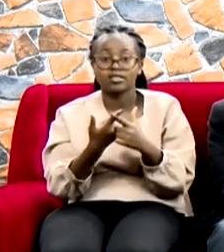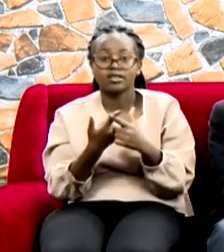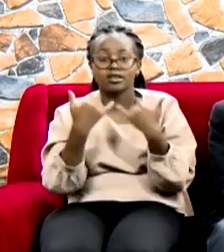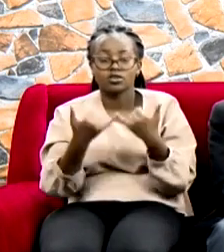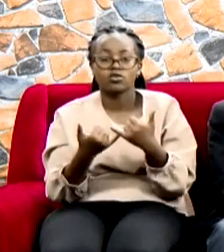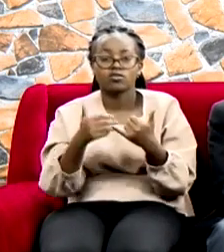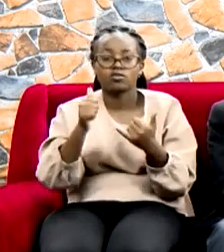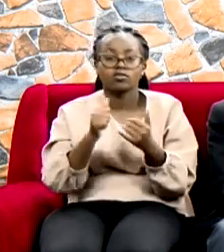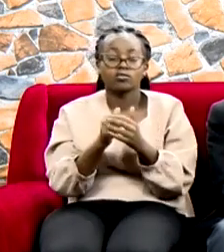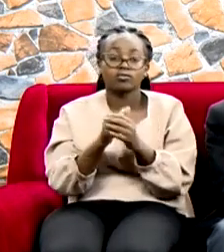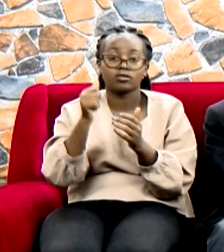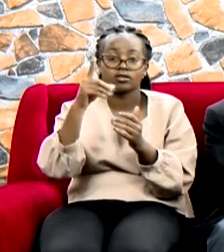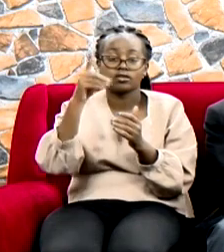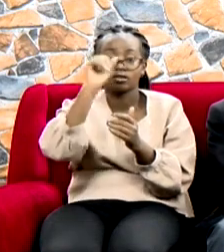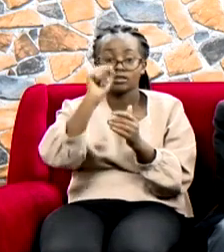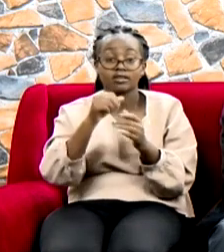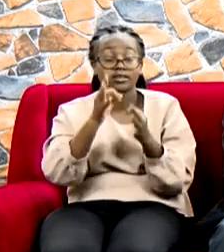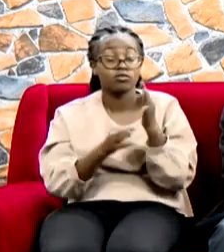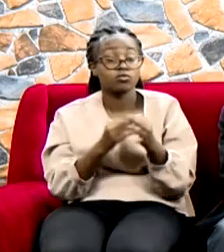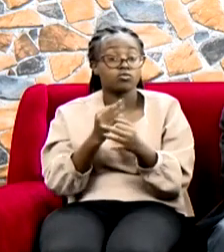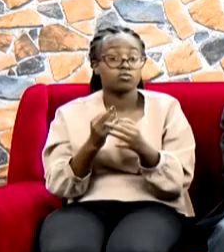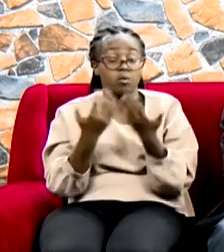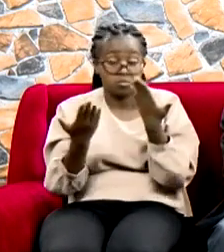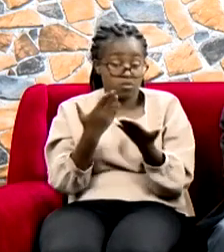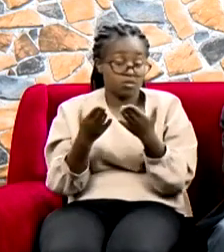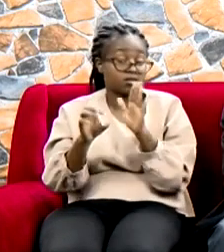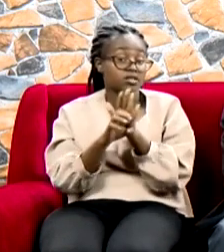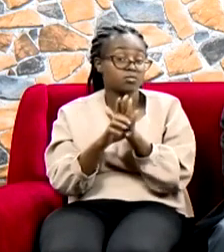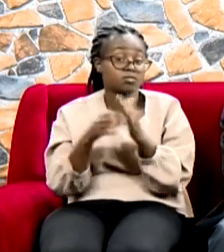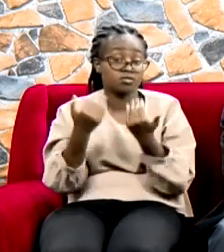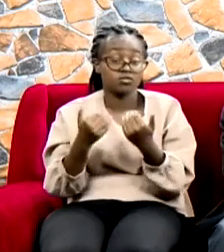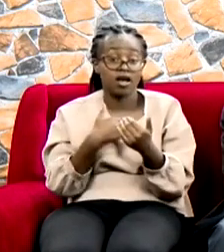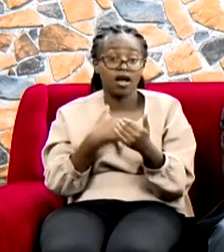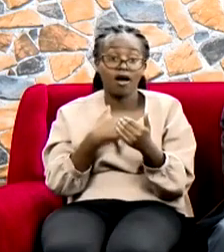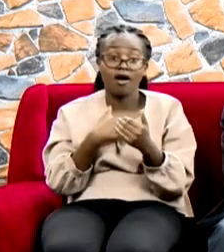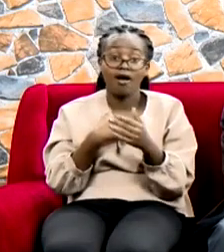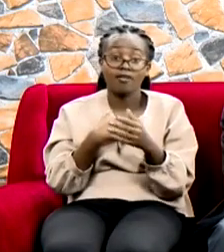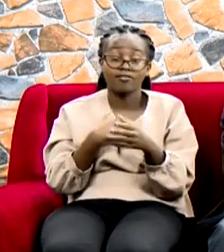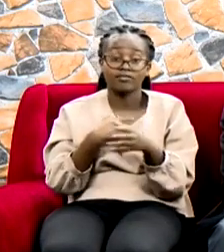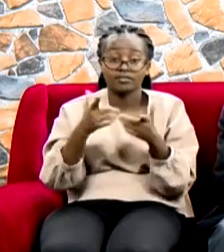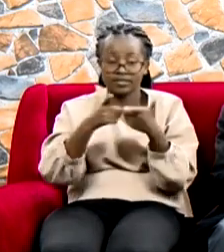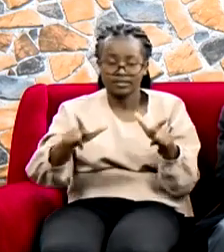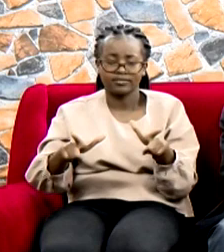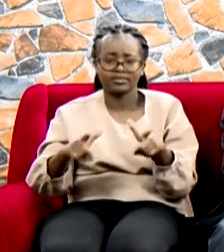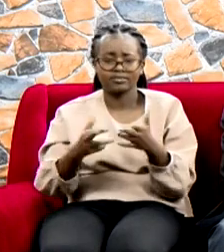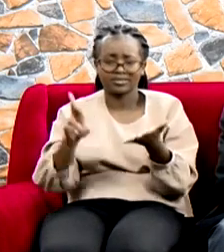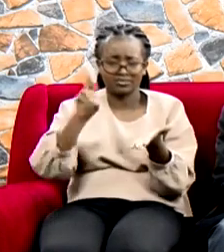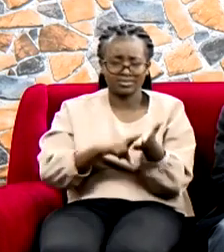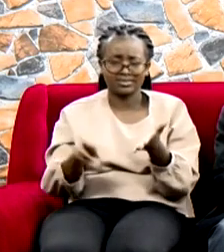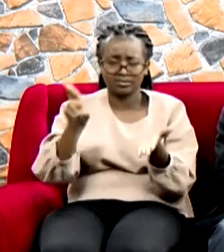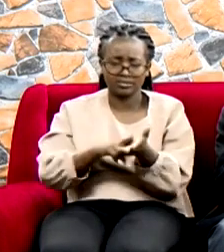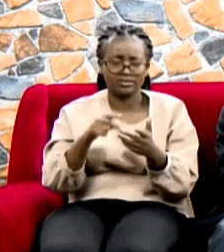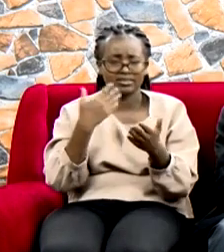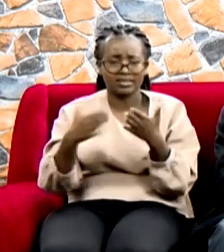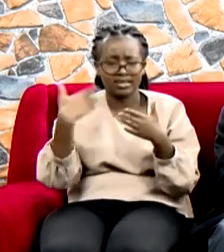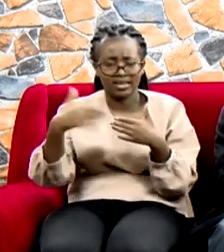the DSM. Okay. So if one of the, let's say the child has significant impairments in language, keeps repeating everything that